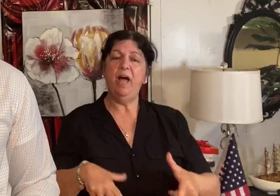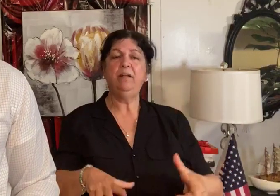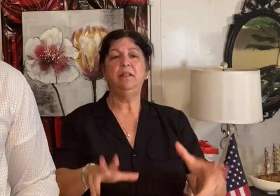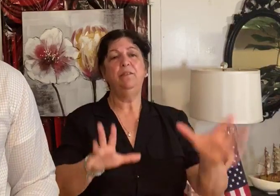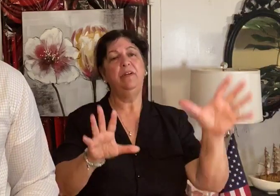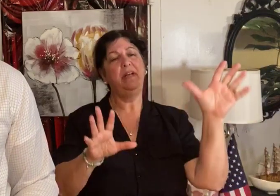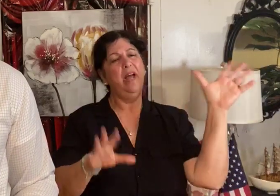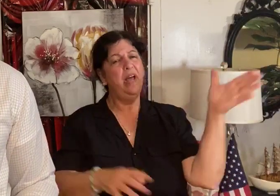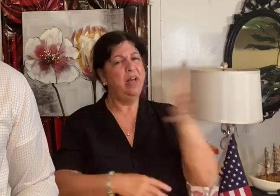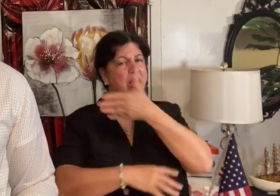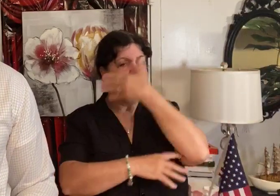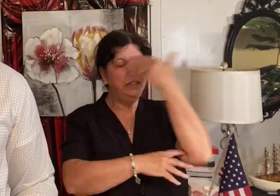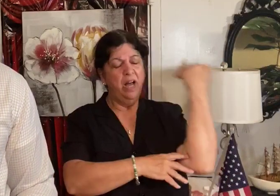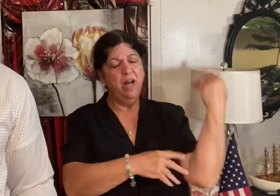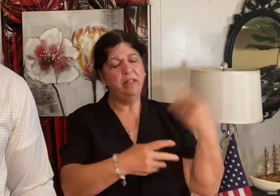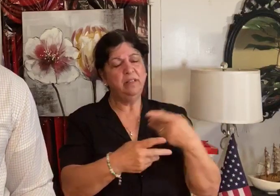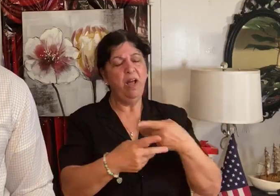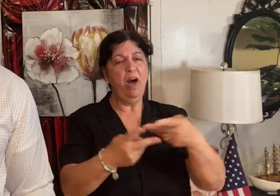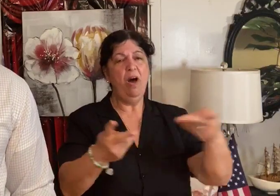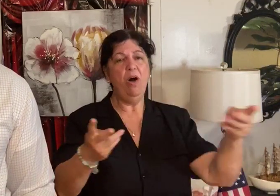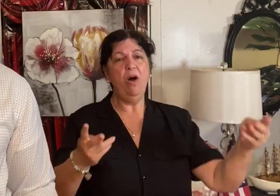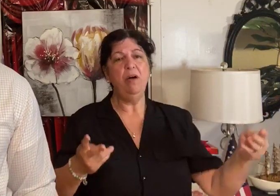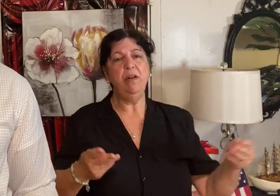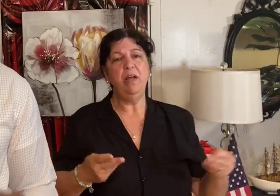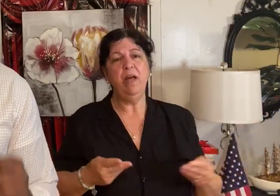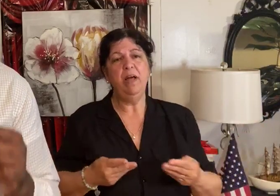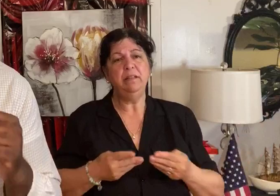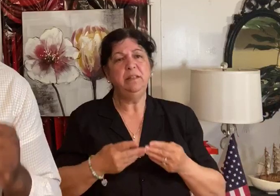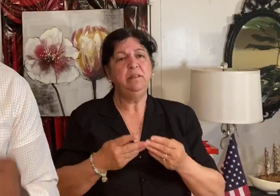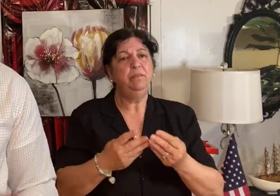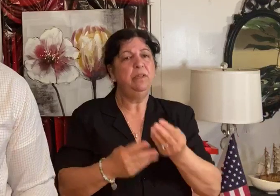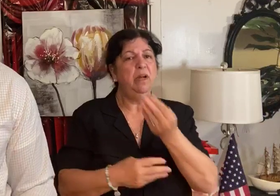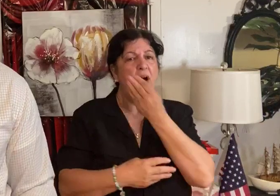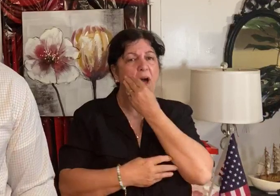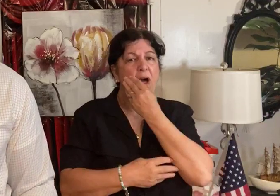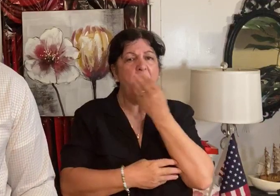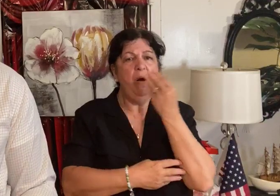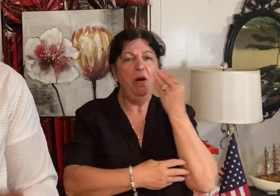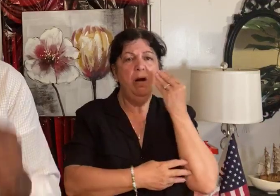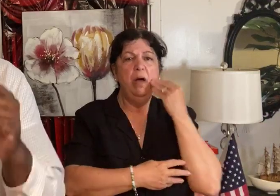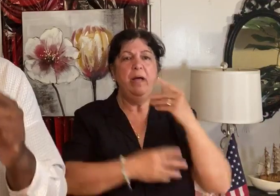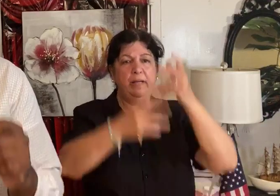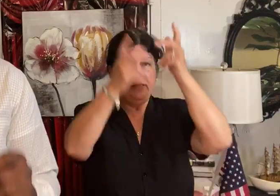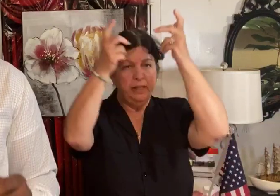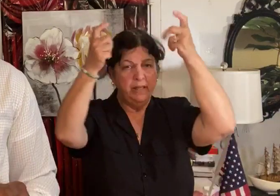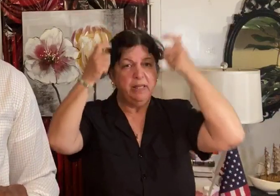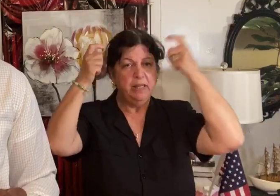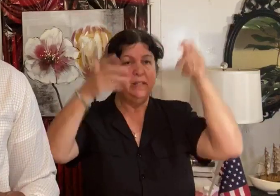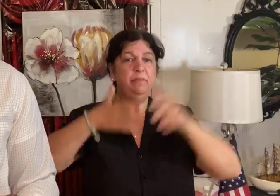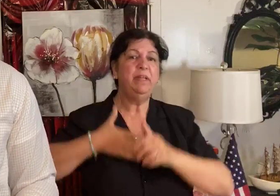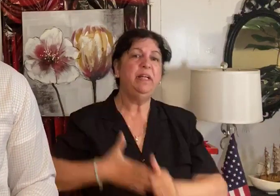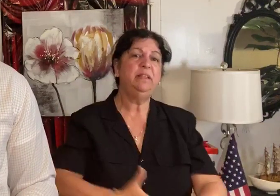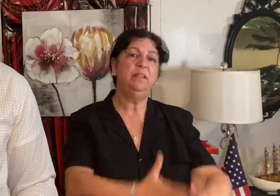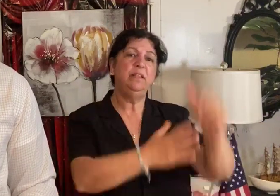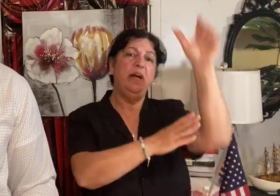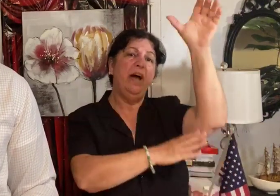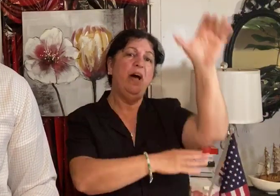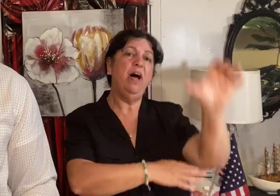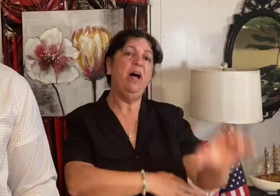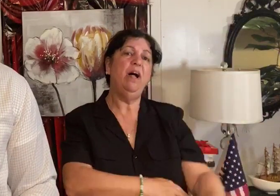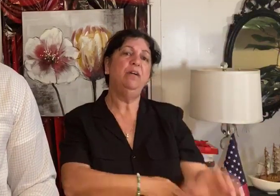Lest I forget thy thorn-crowned brow, lead me to